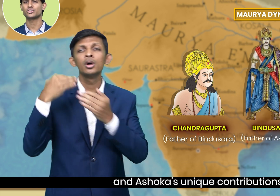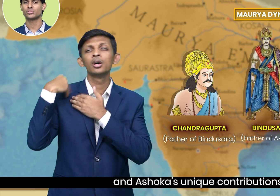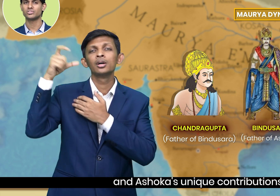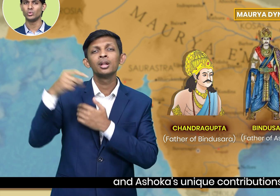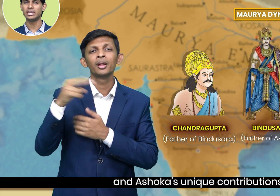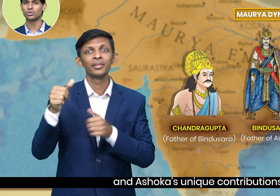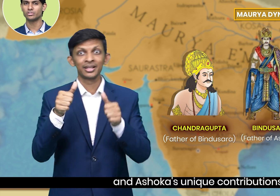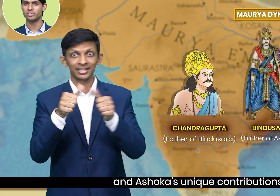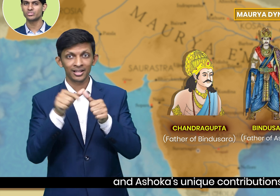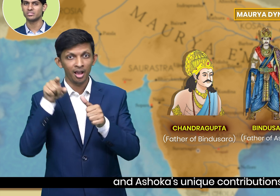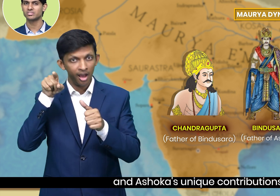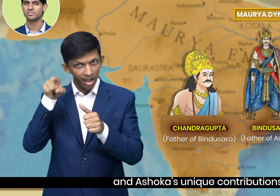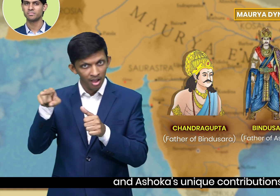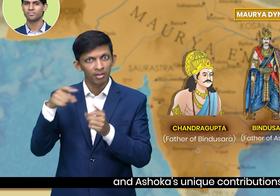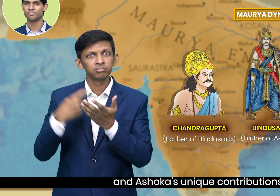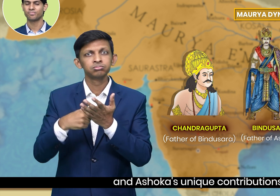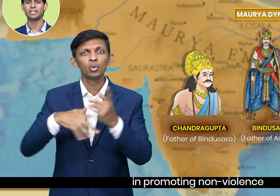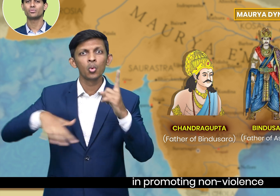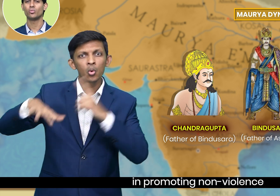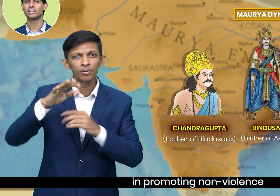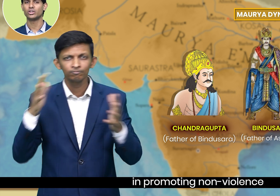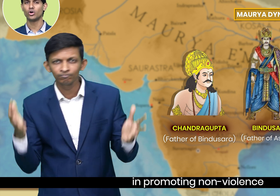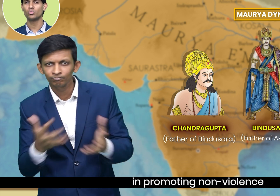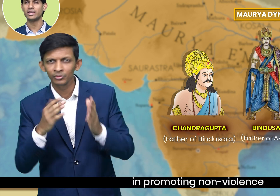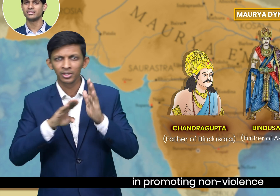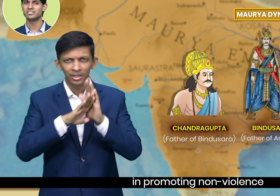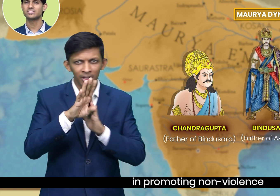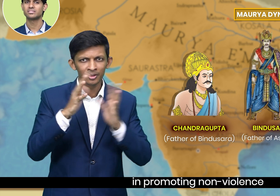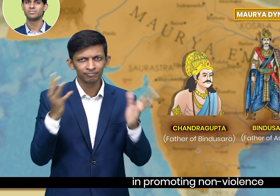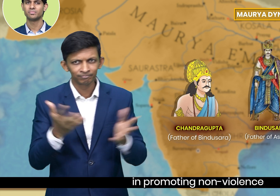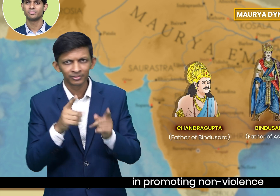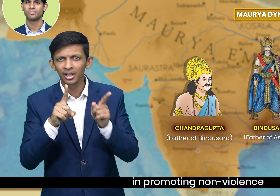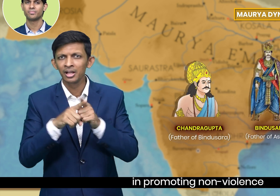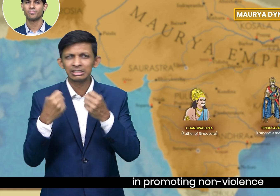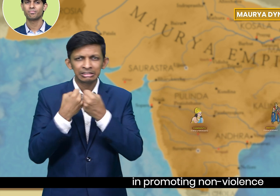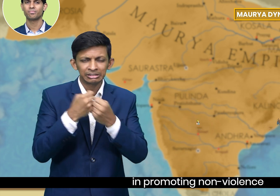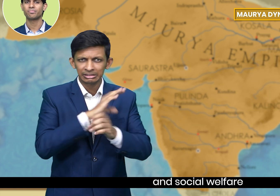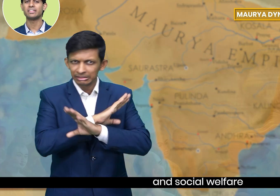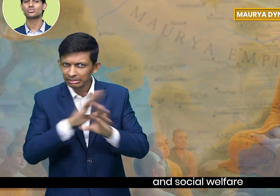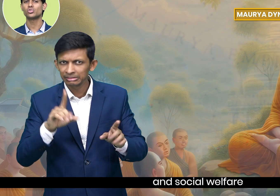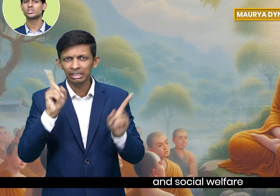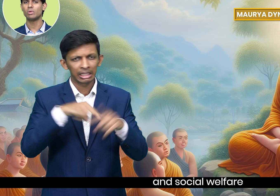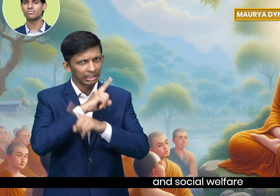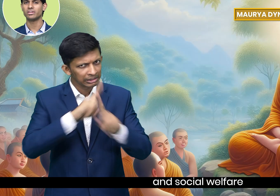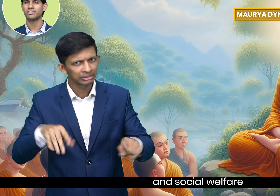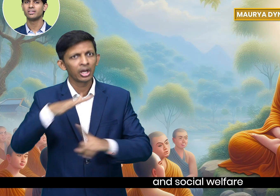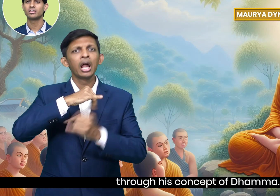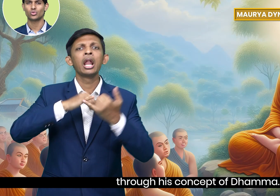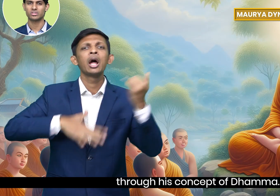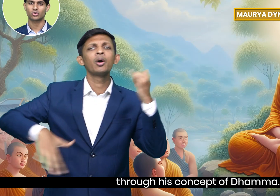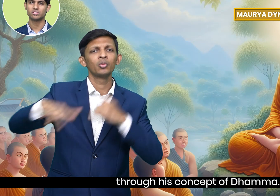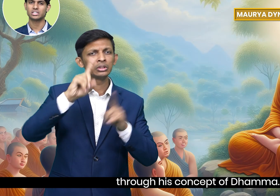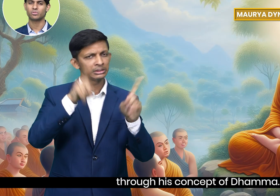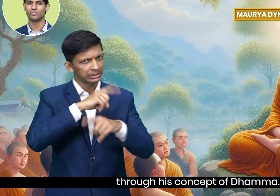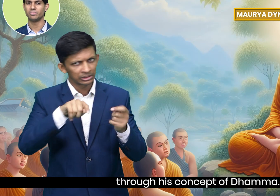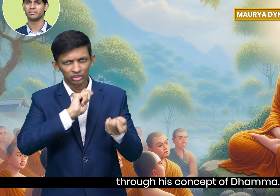and Ashoka's unique contributions in promoting non-violence and social welfare through